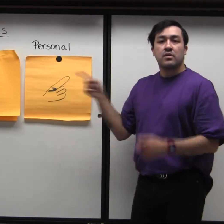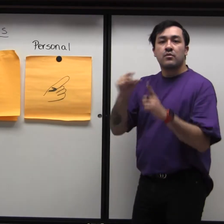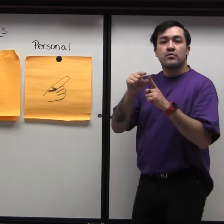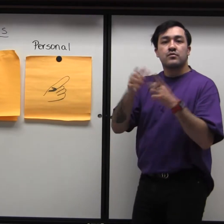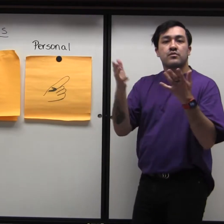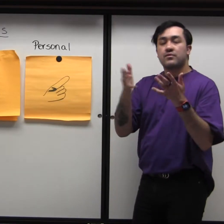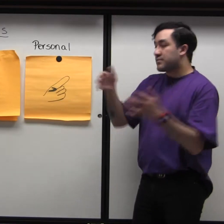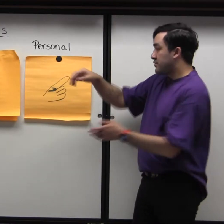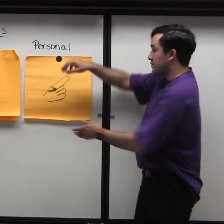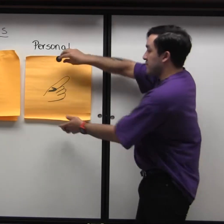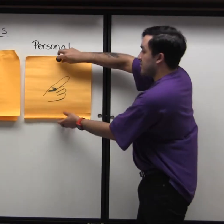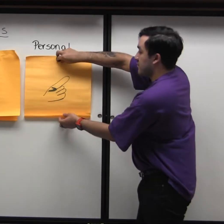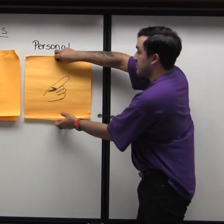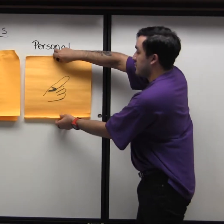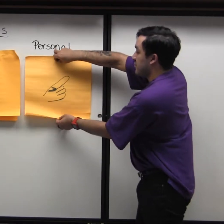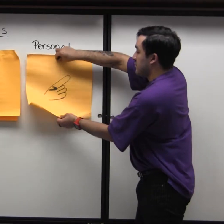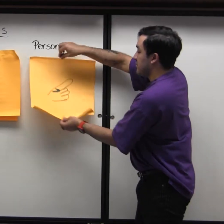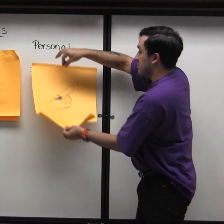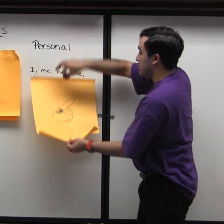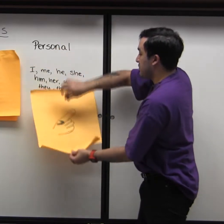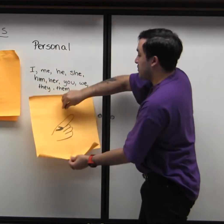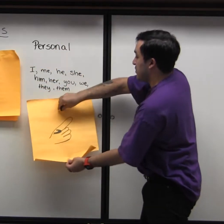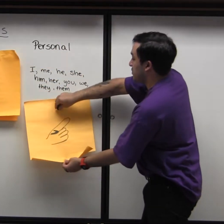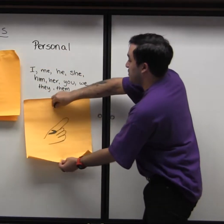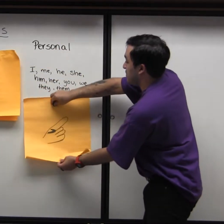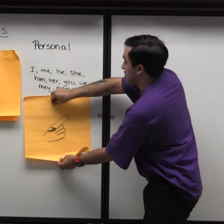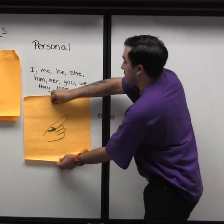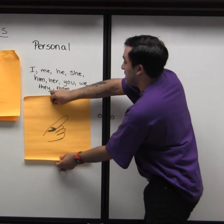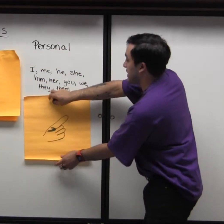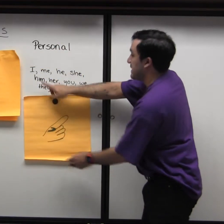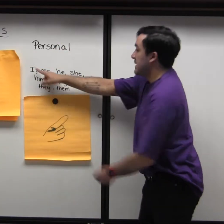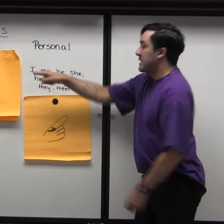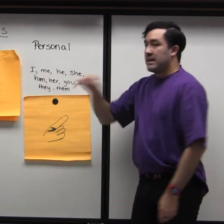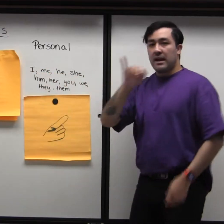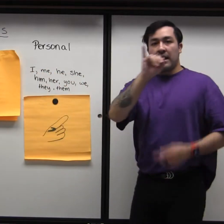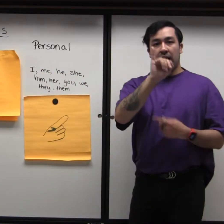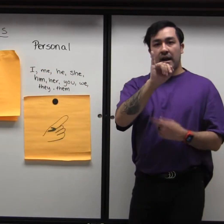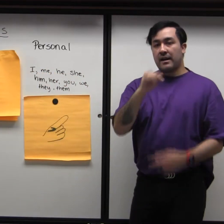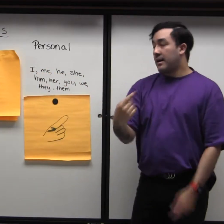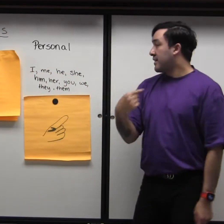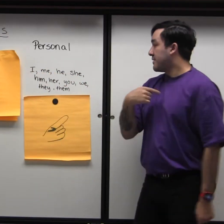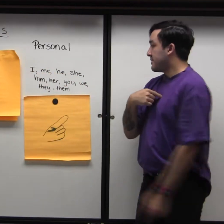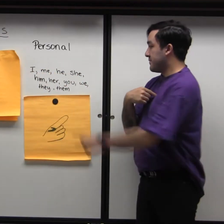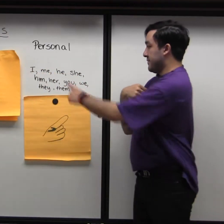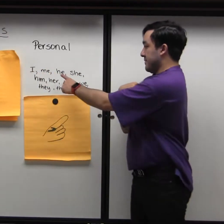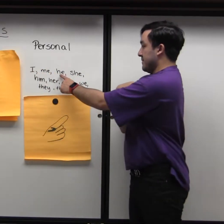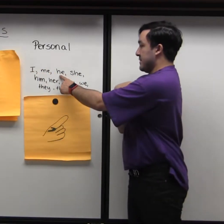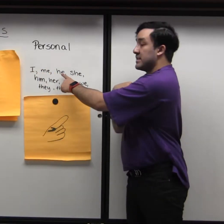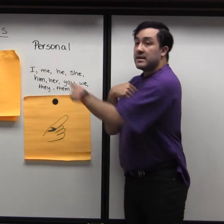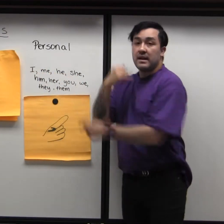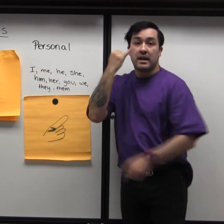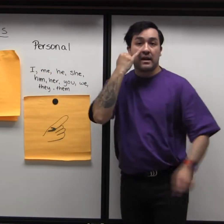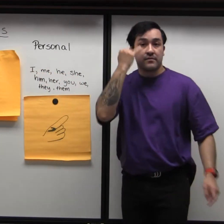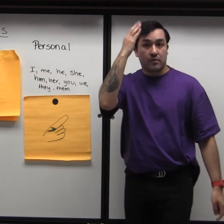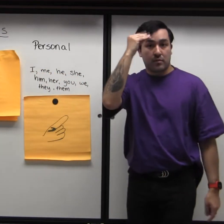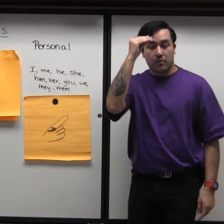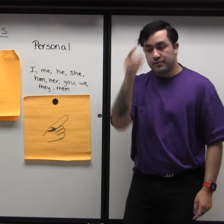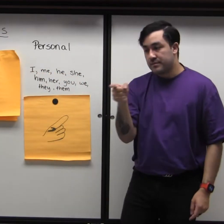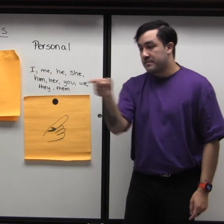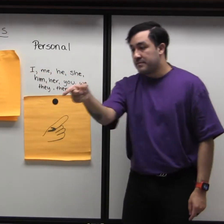meanings in English would be these words: I or me, if it's a